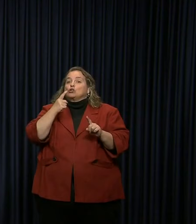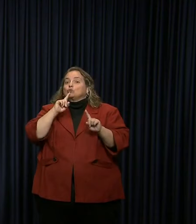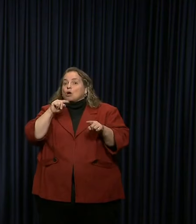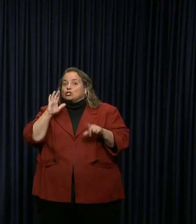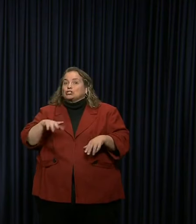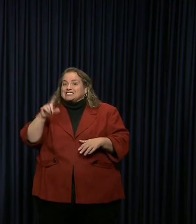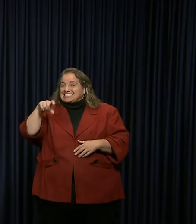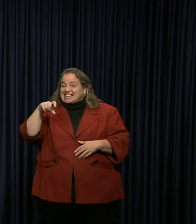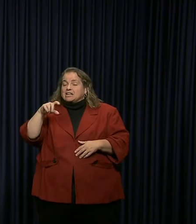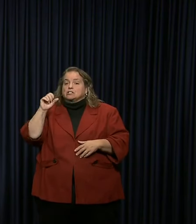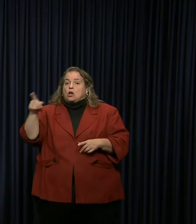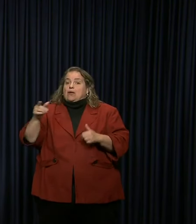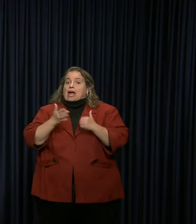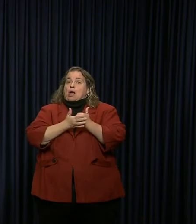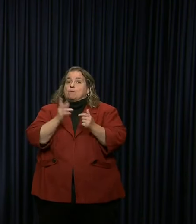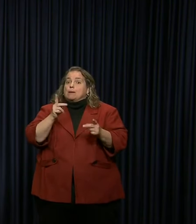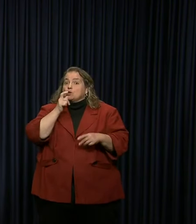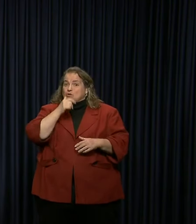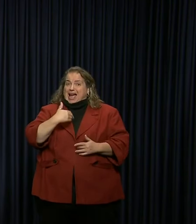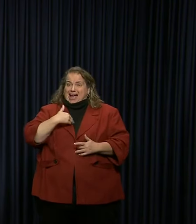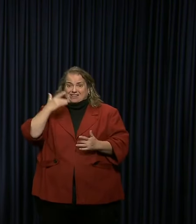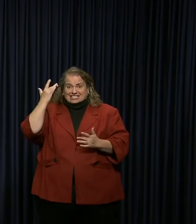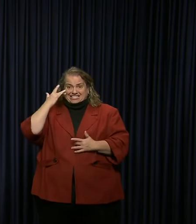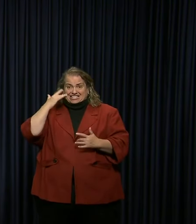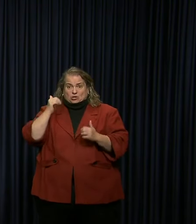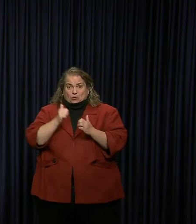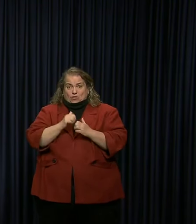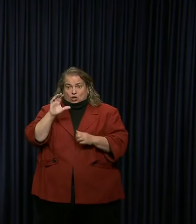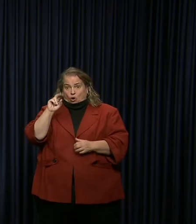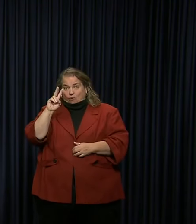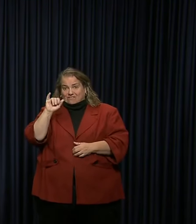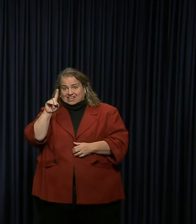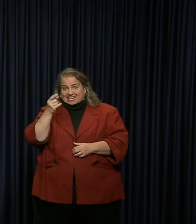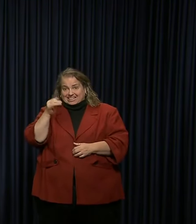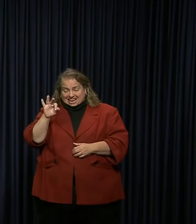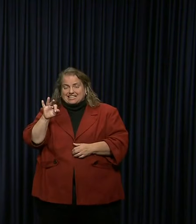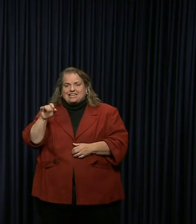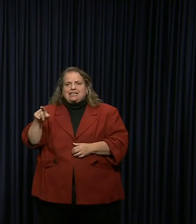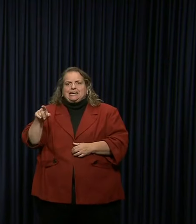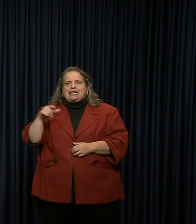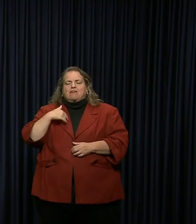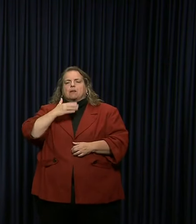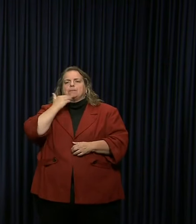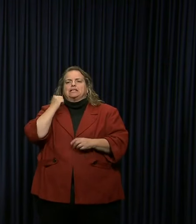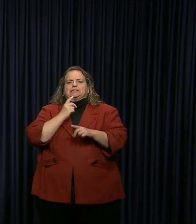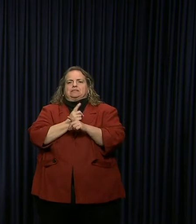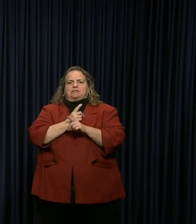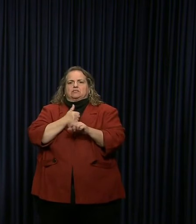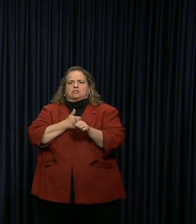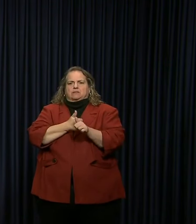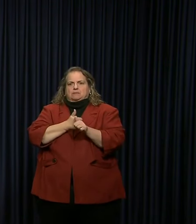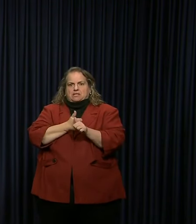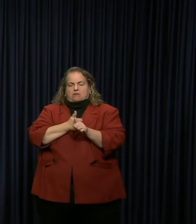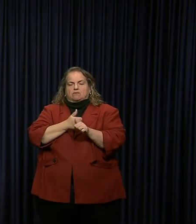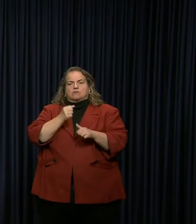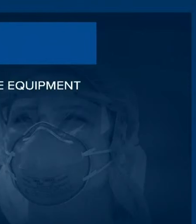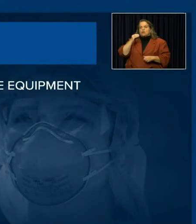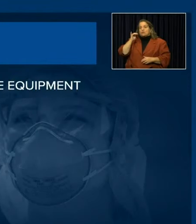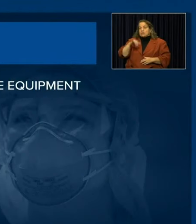are infected with COVID-19 or might be infected in COVID-19, they have their best defense against